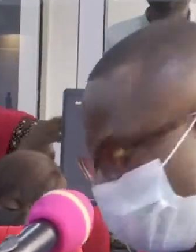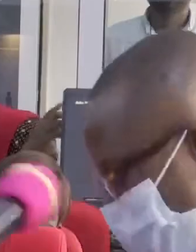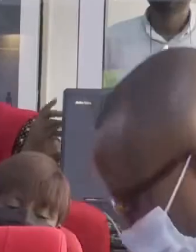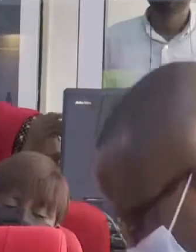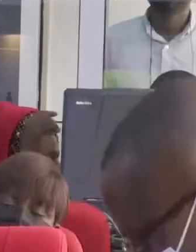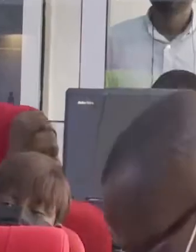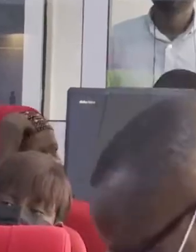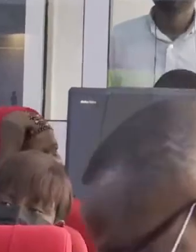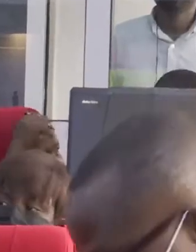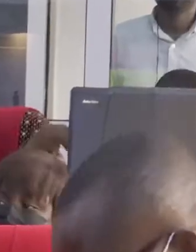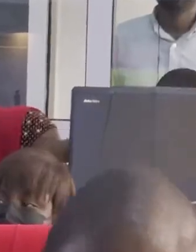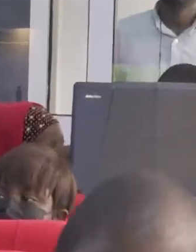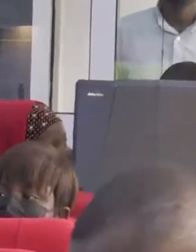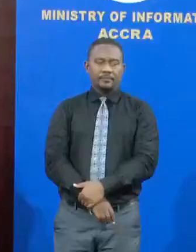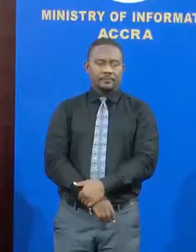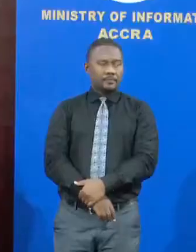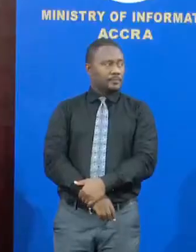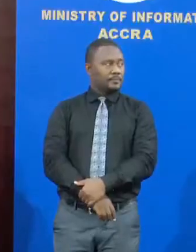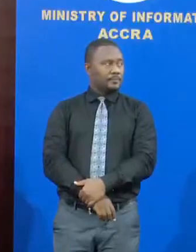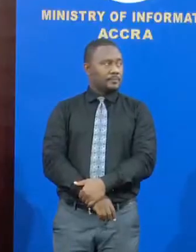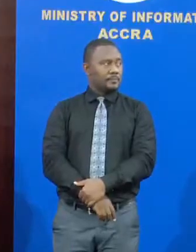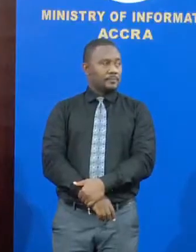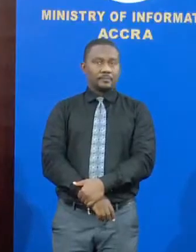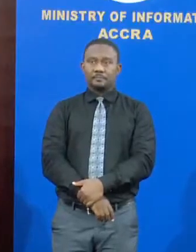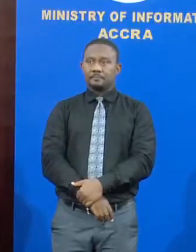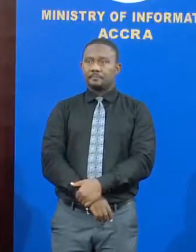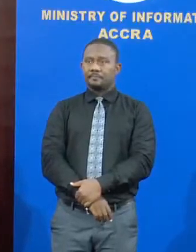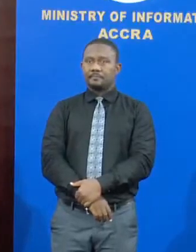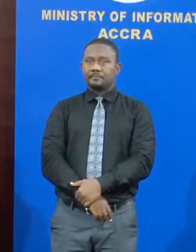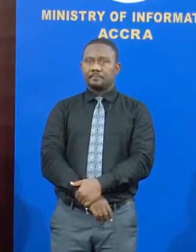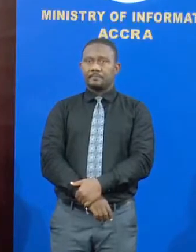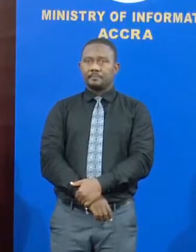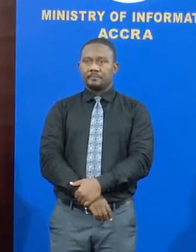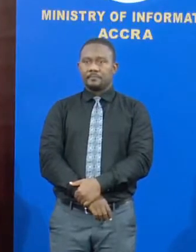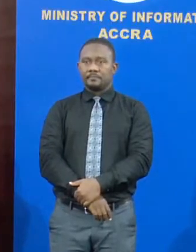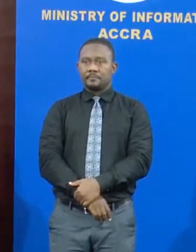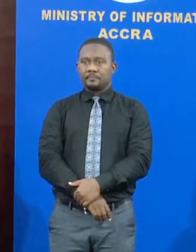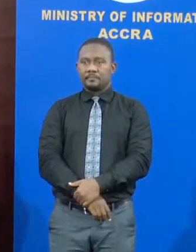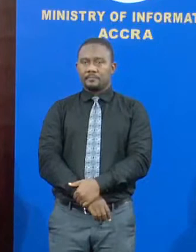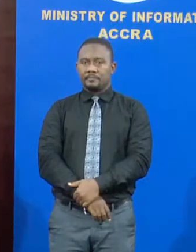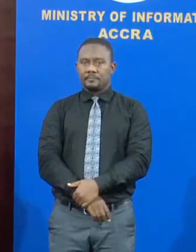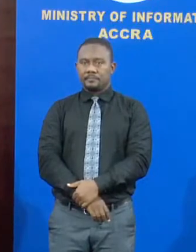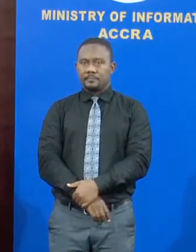you. Please, any other questions?